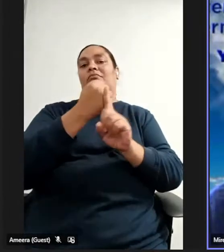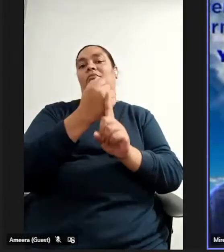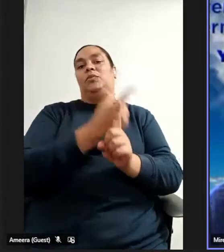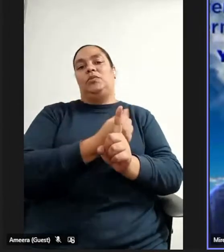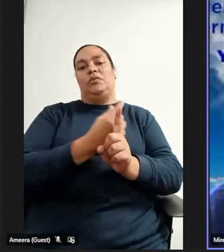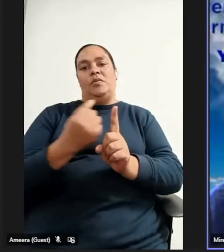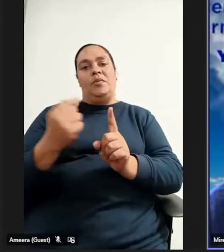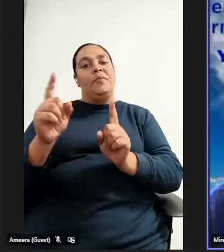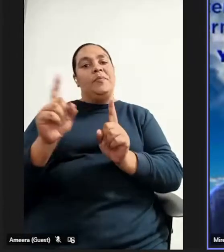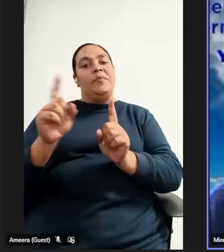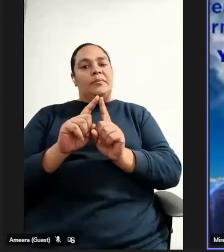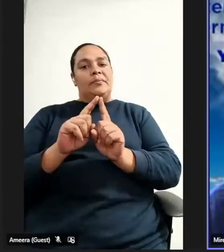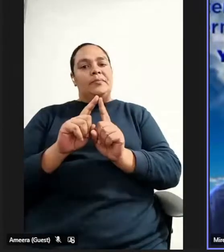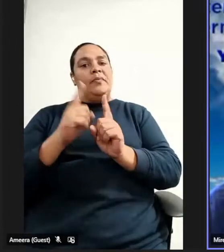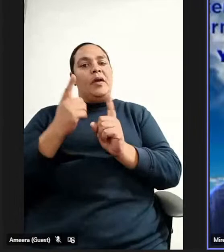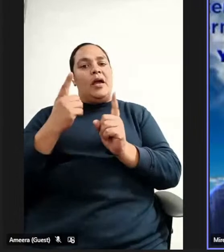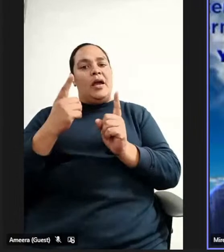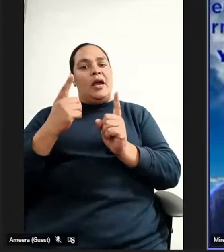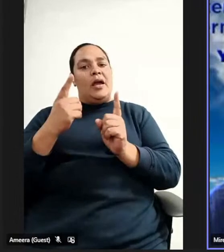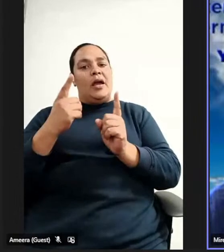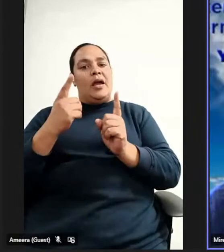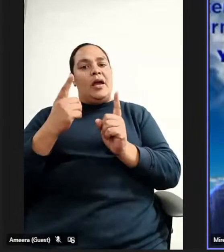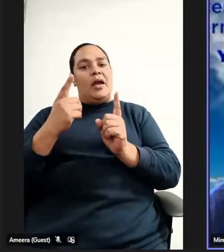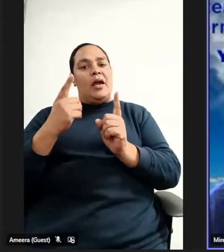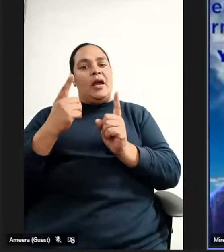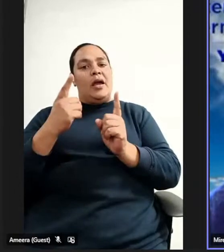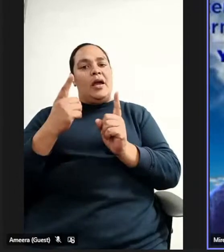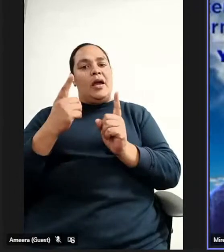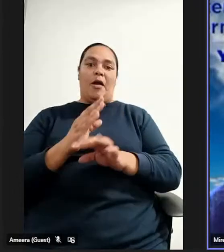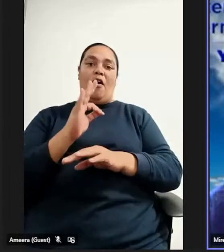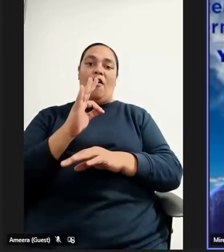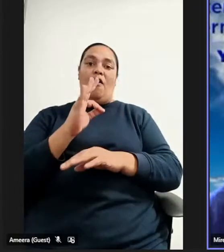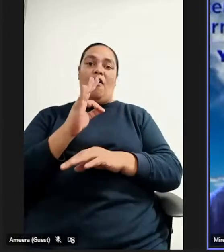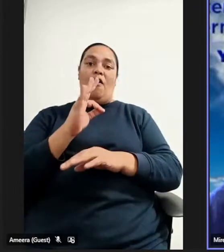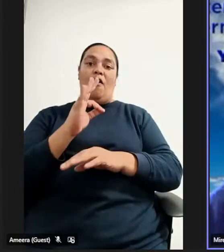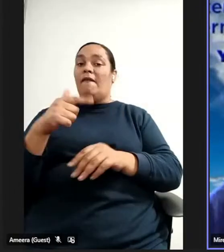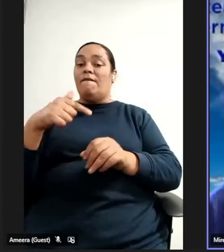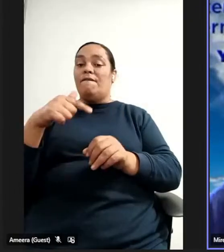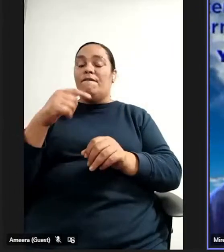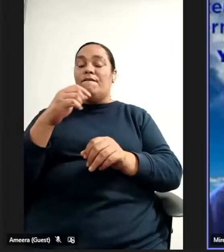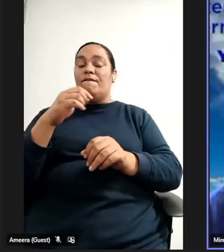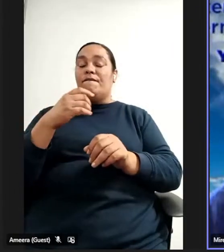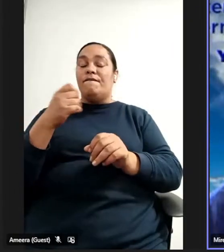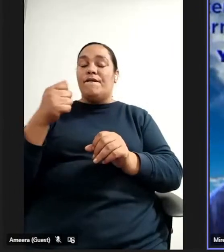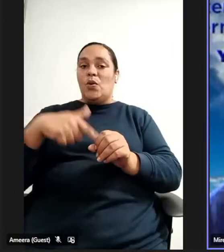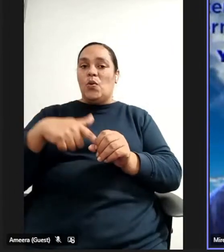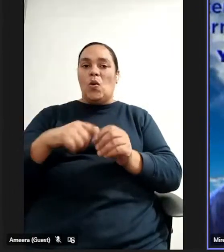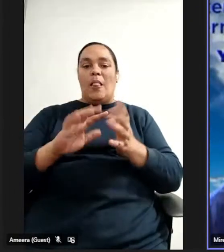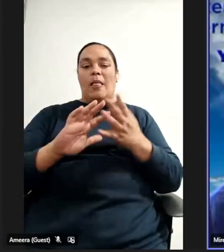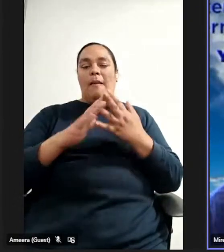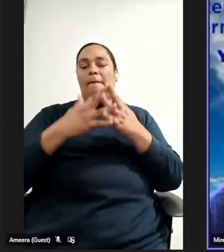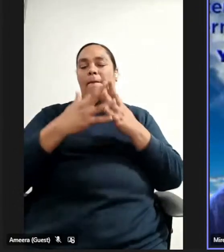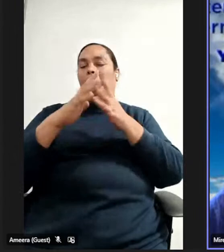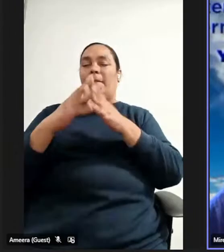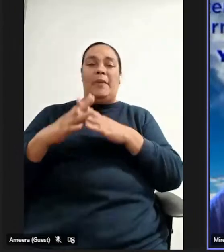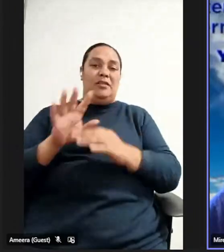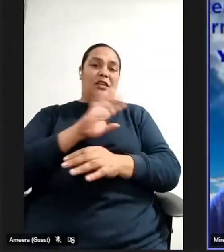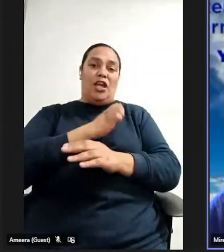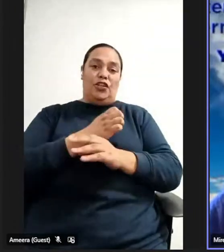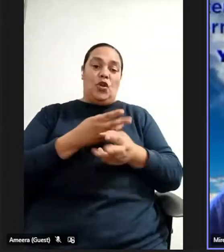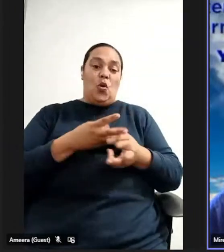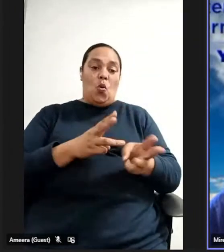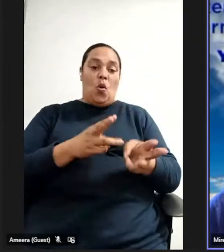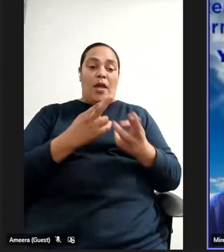By transitioning from only fossil fuels to a mixed energy sources, we'll be able to attract